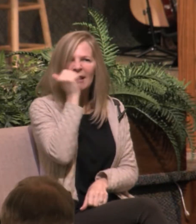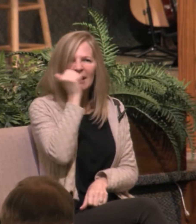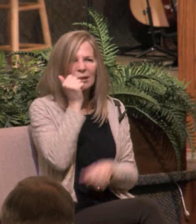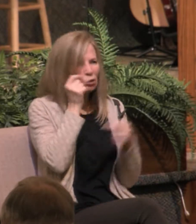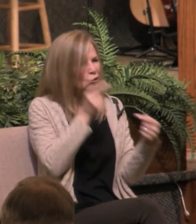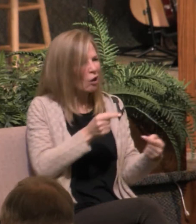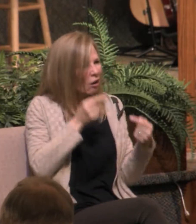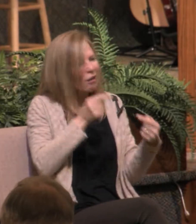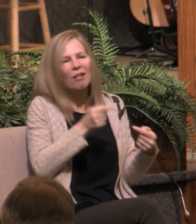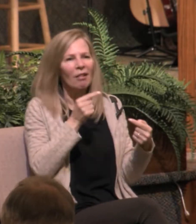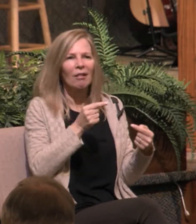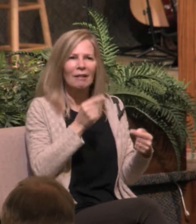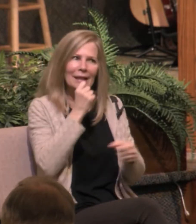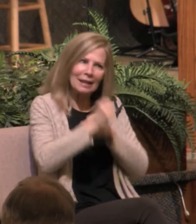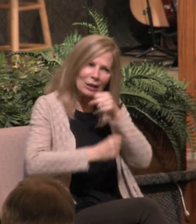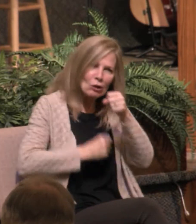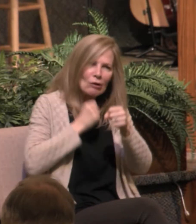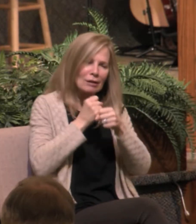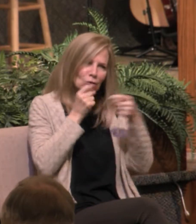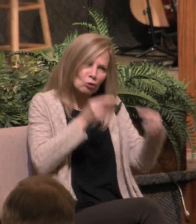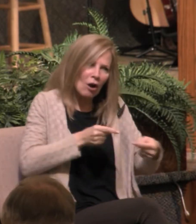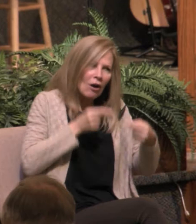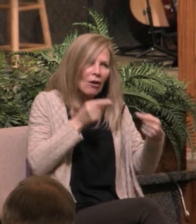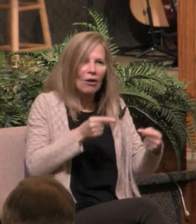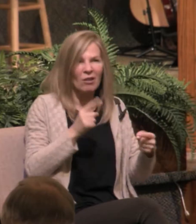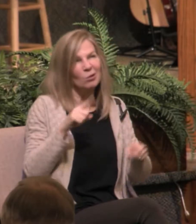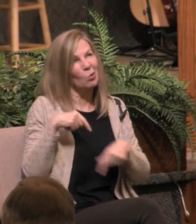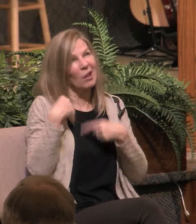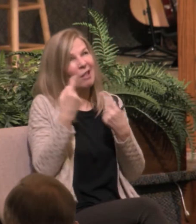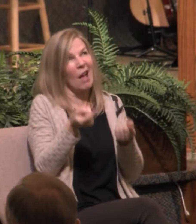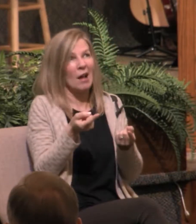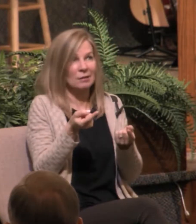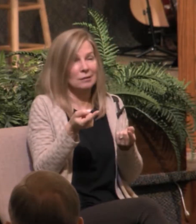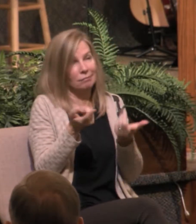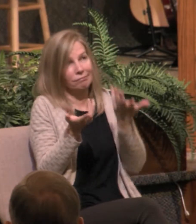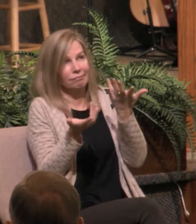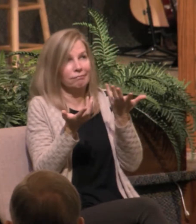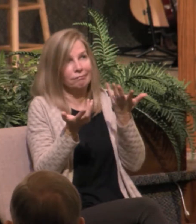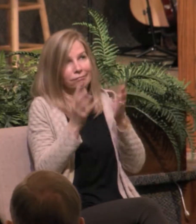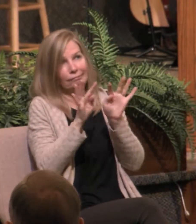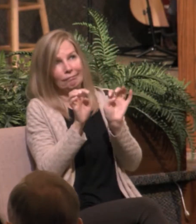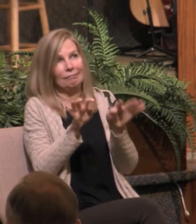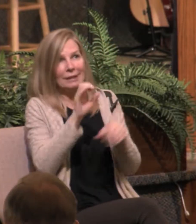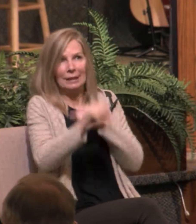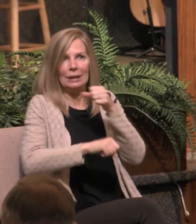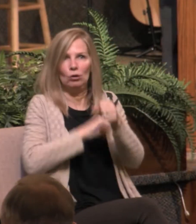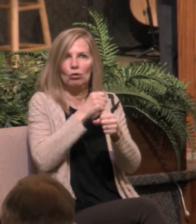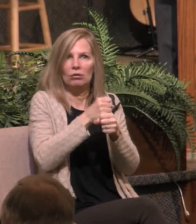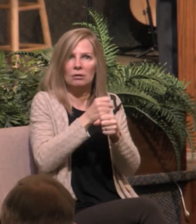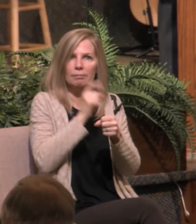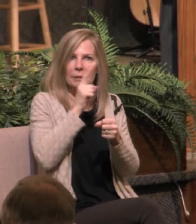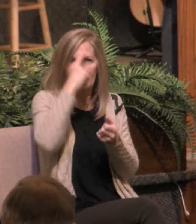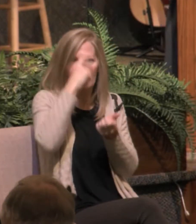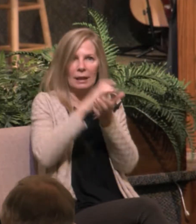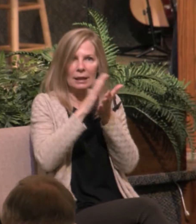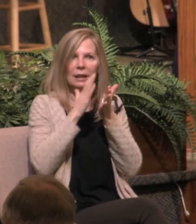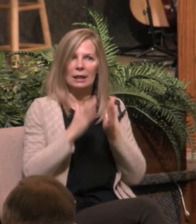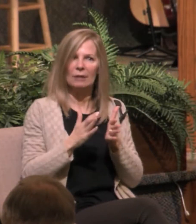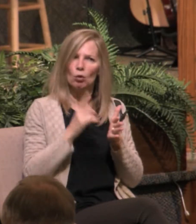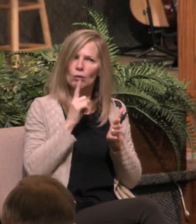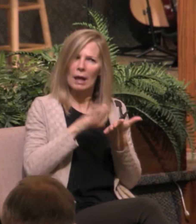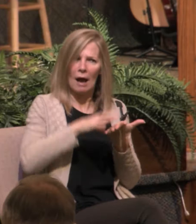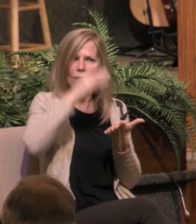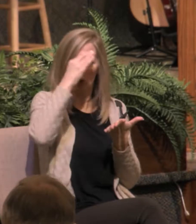struggle. It's a yearly struggle. And so over the last umpteen years of being a believer, I've come to know my weaknesses very